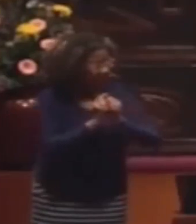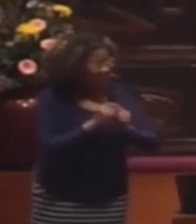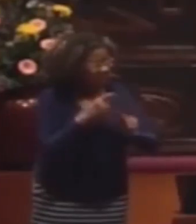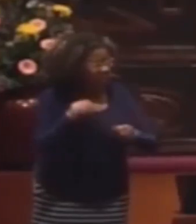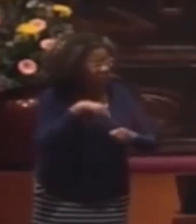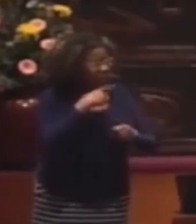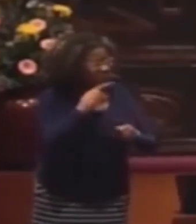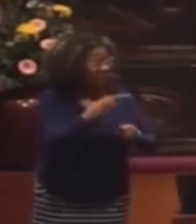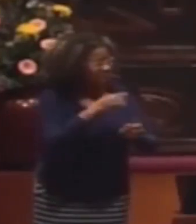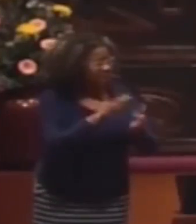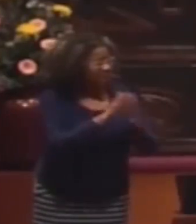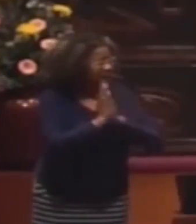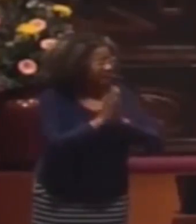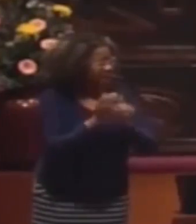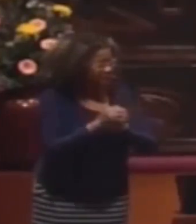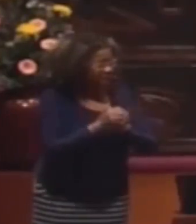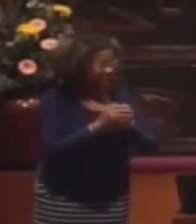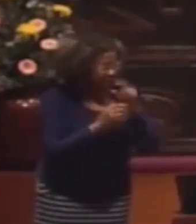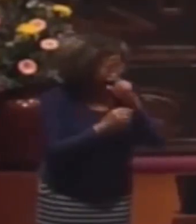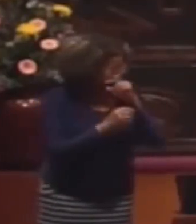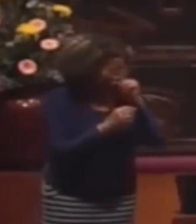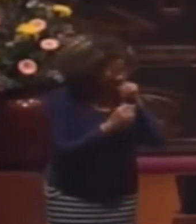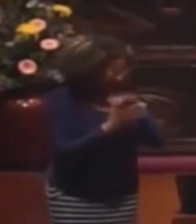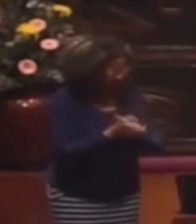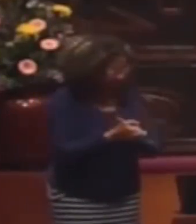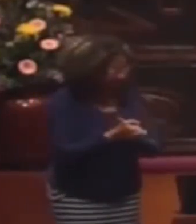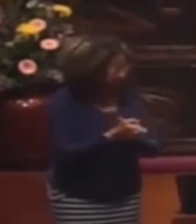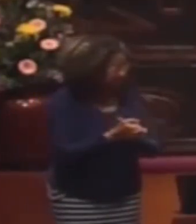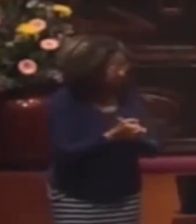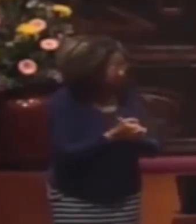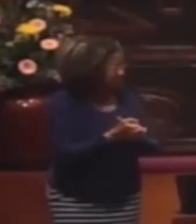Amen. Give him a big Yasher Koach too. Yasher Koach.